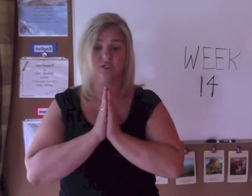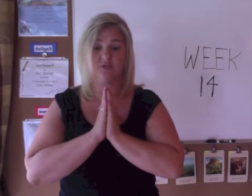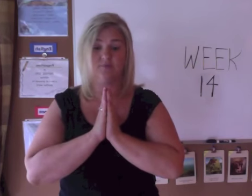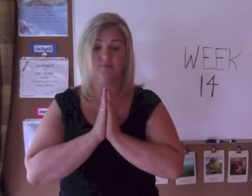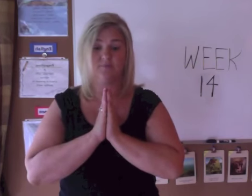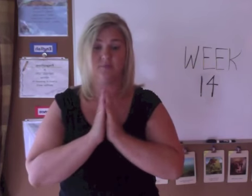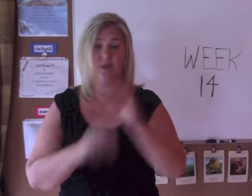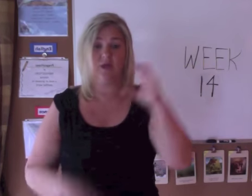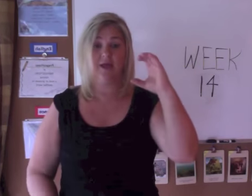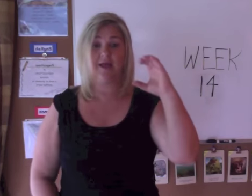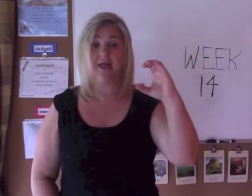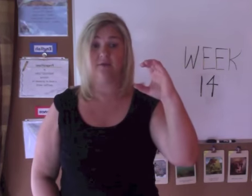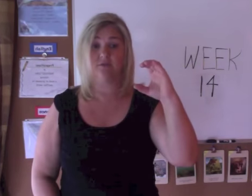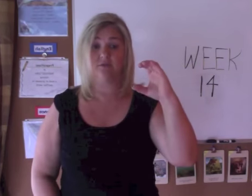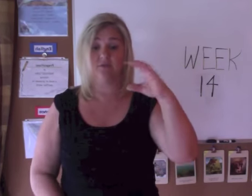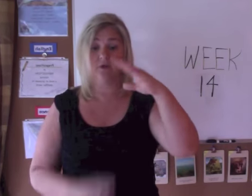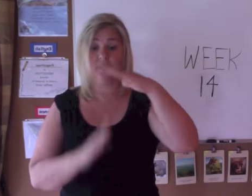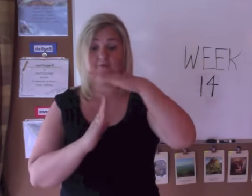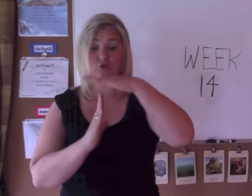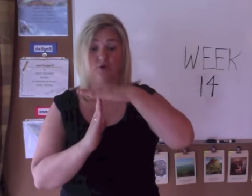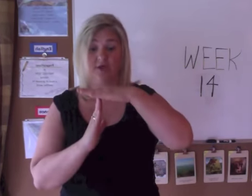Religion. Council of Trent.